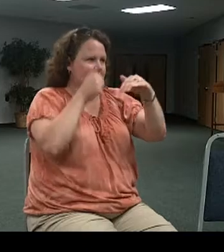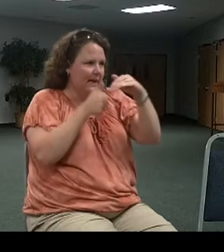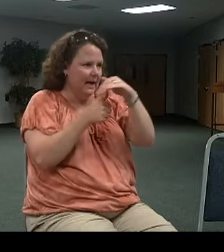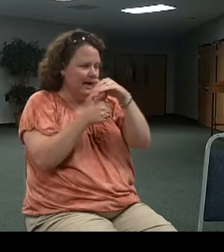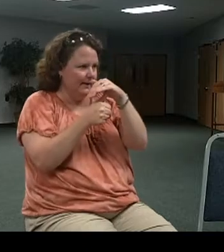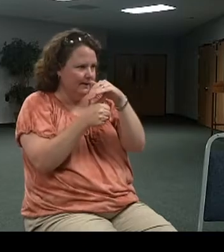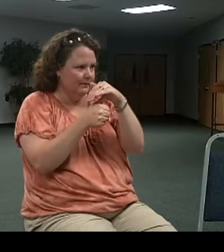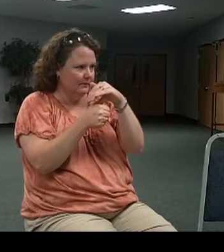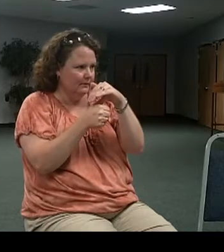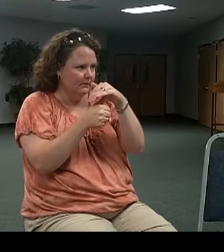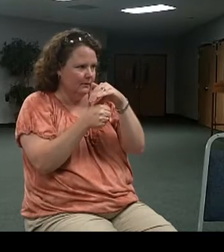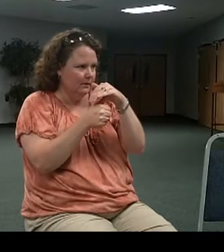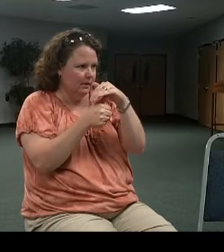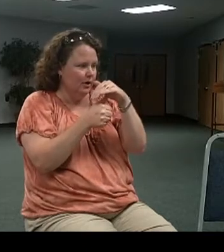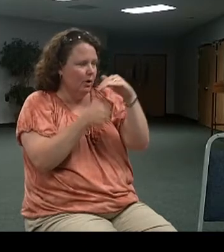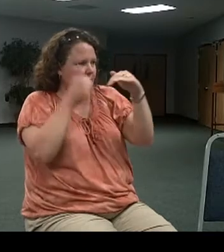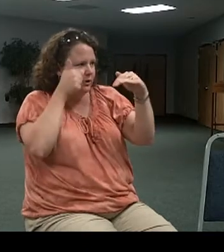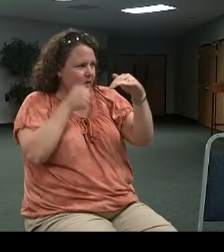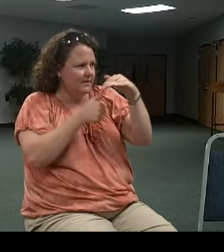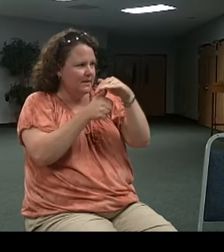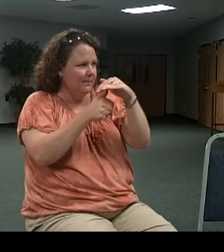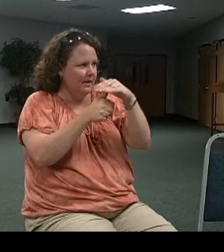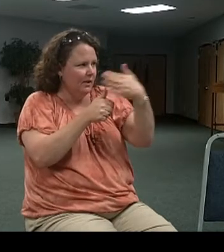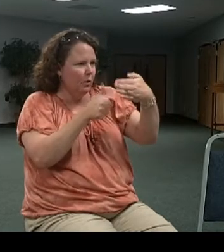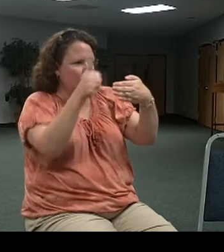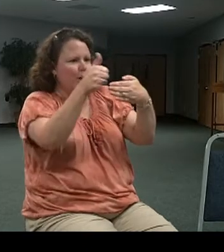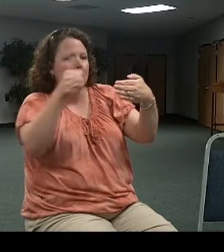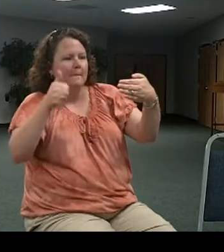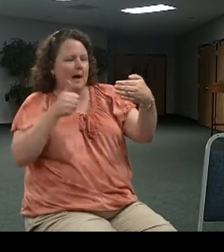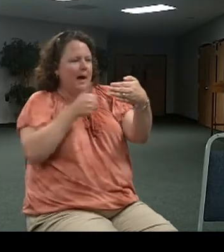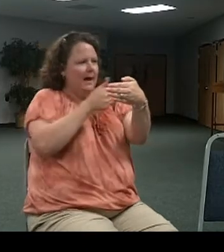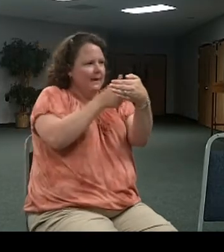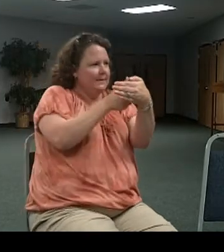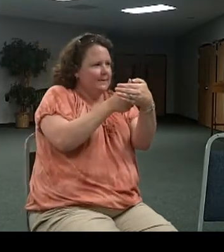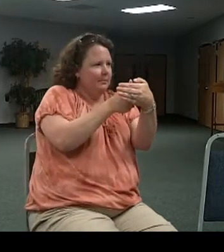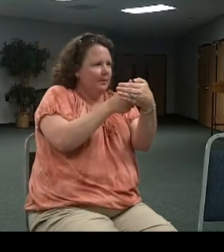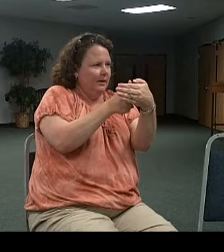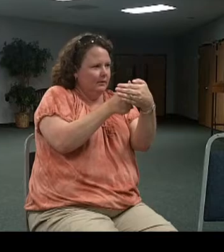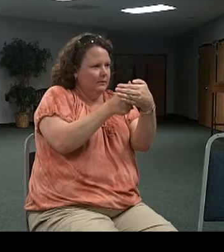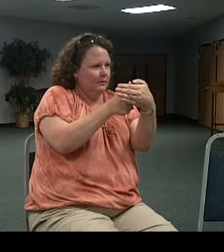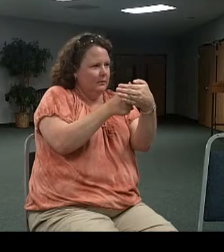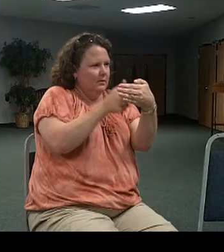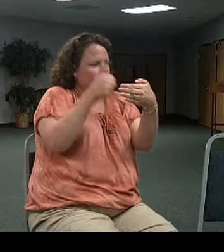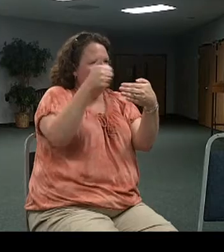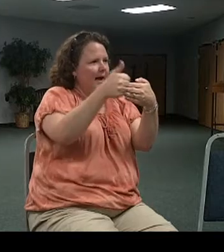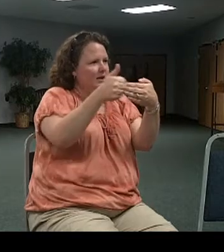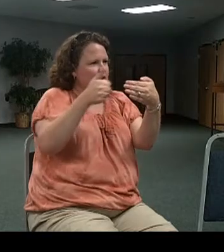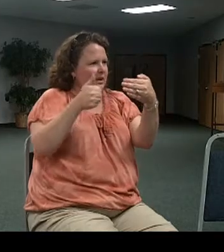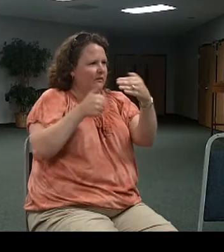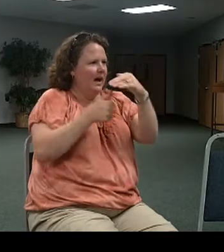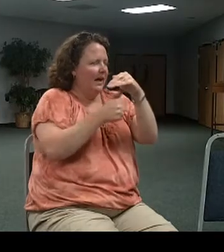To hide. You're underneath something, or you're behind something. The action of